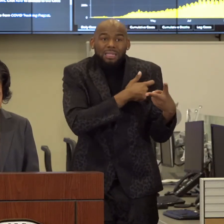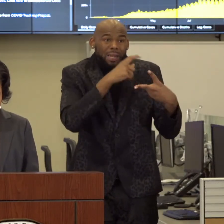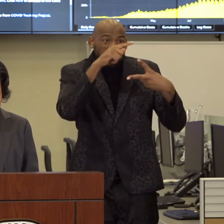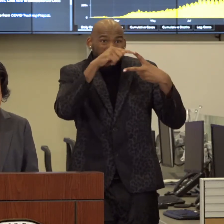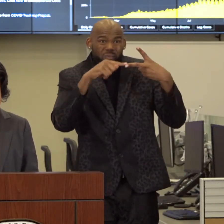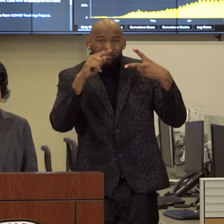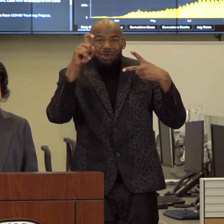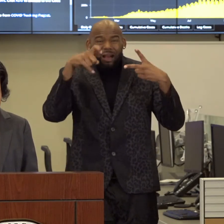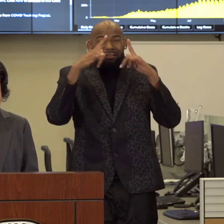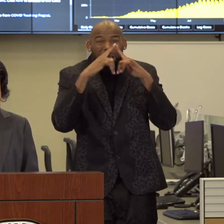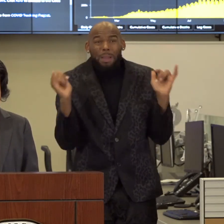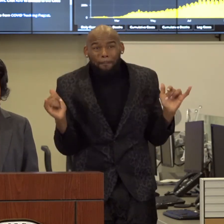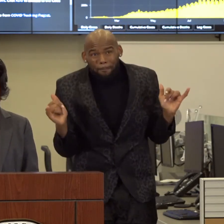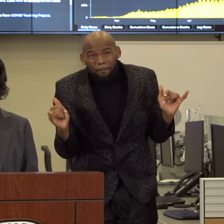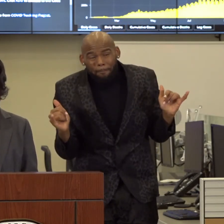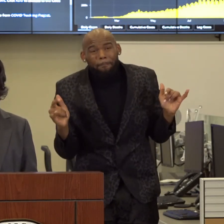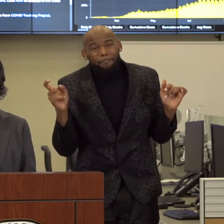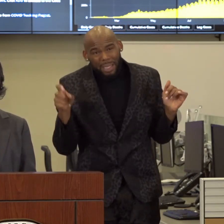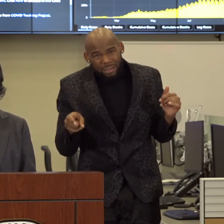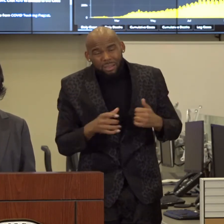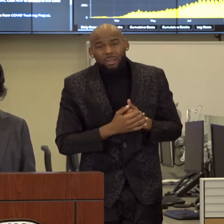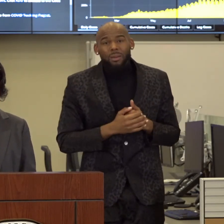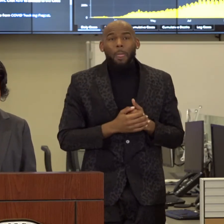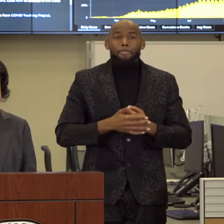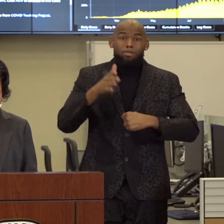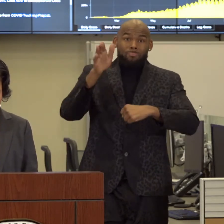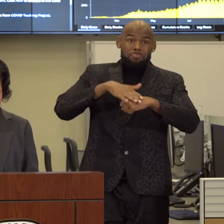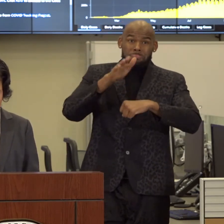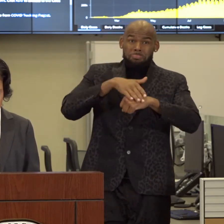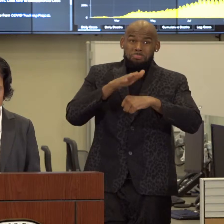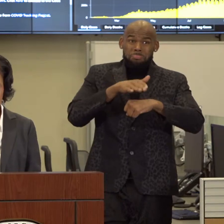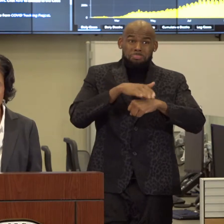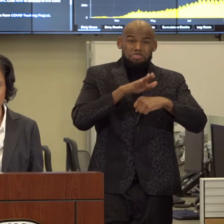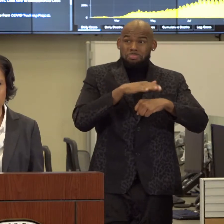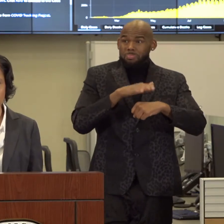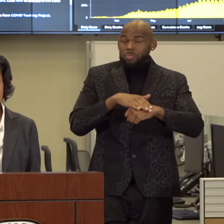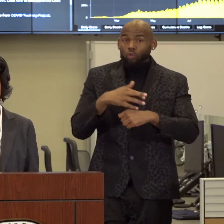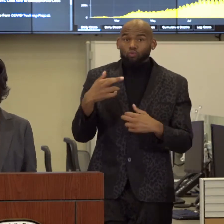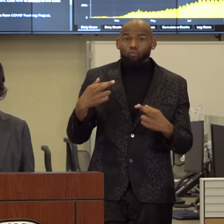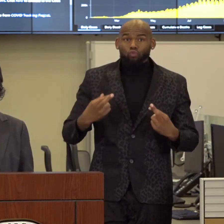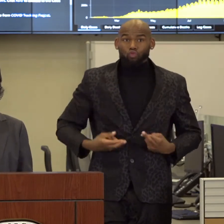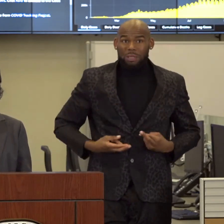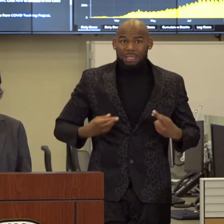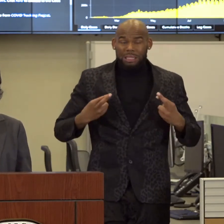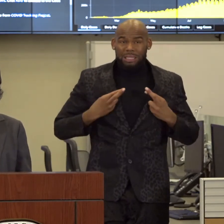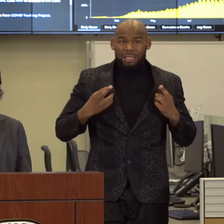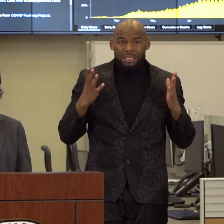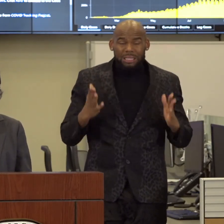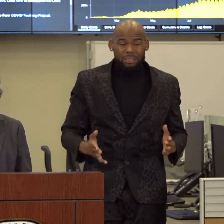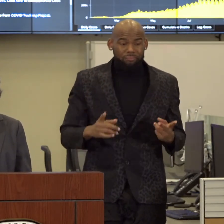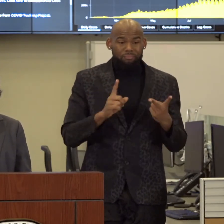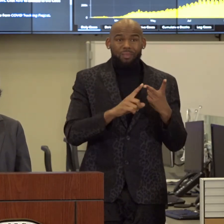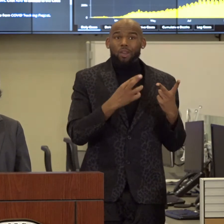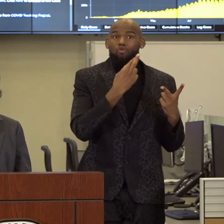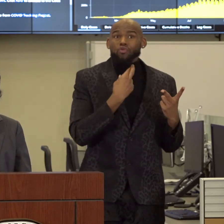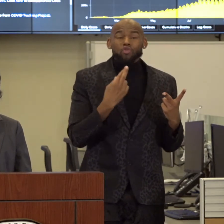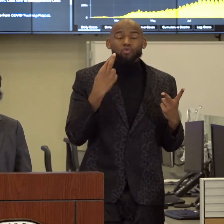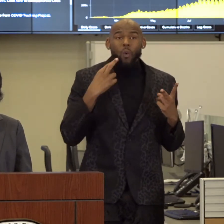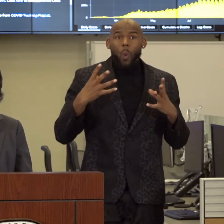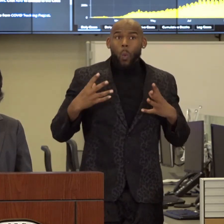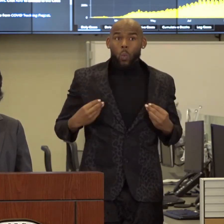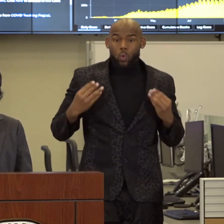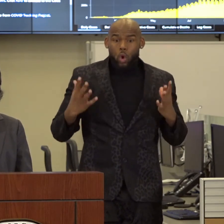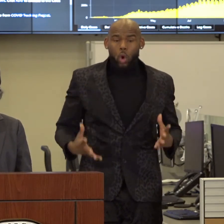Georgians safe at the same time. So I want to caution our residents and restaurant owners to do everything you